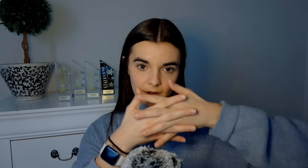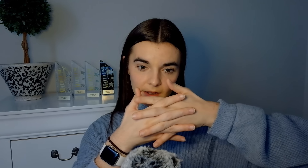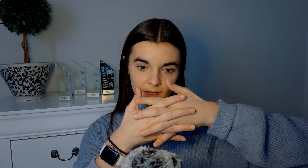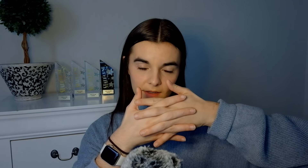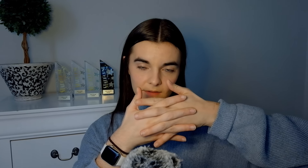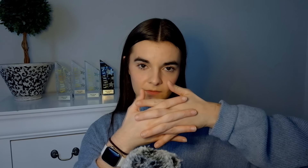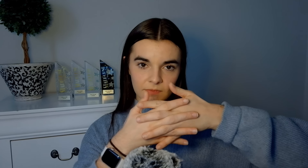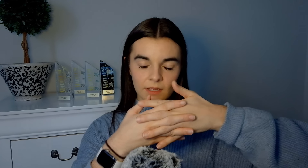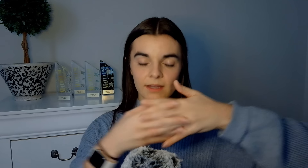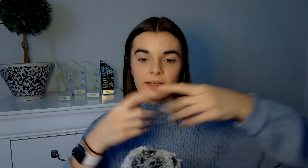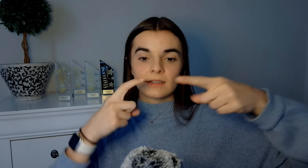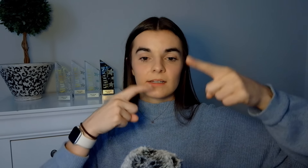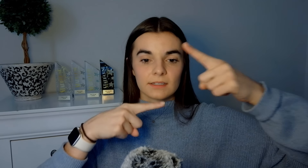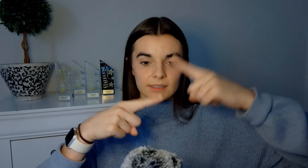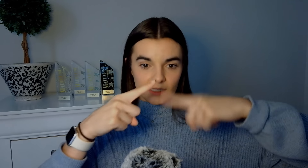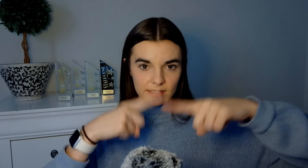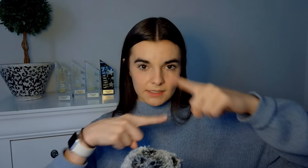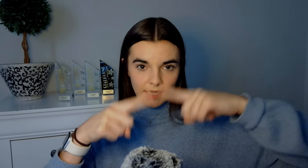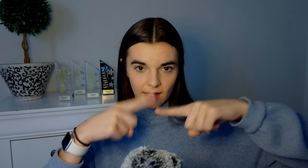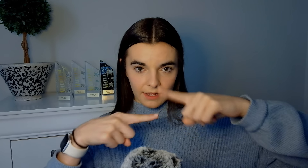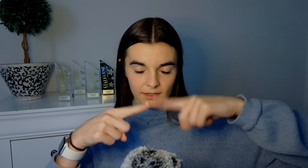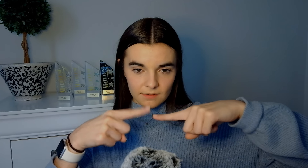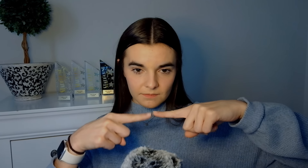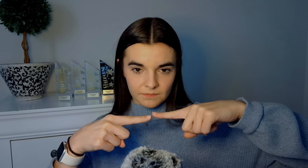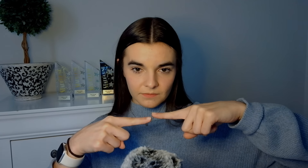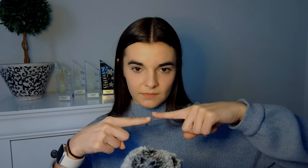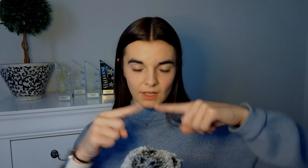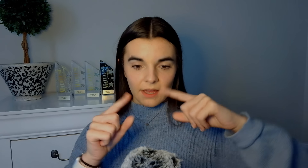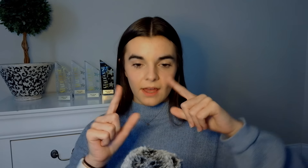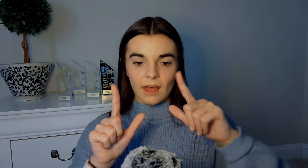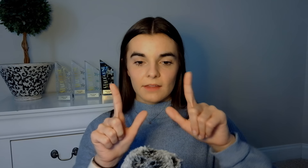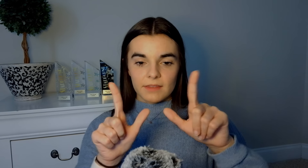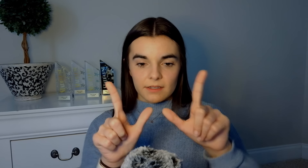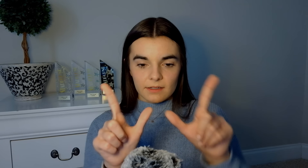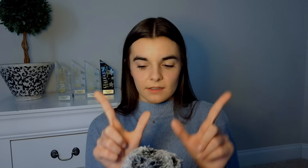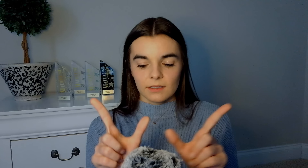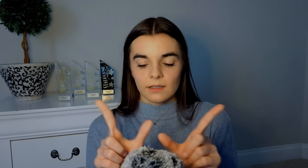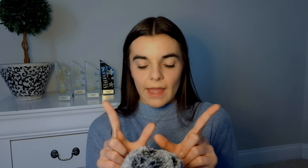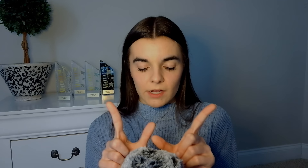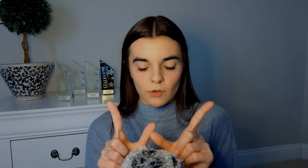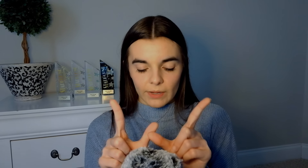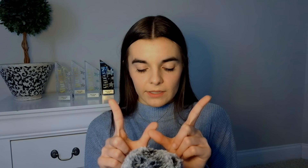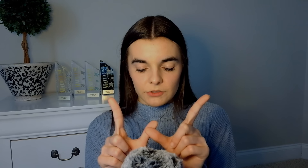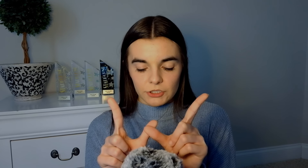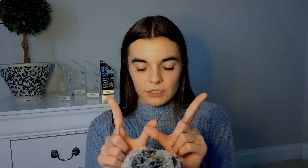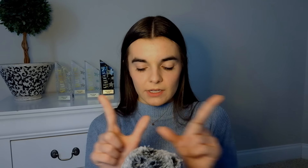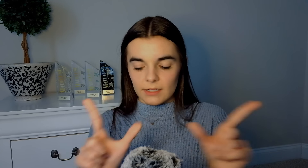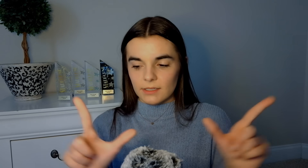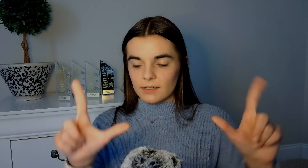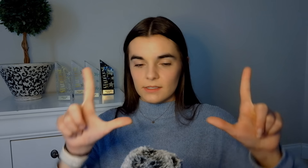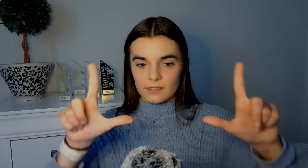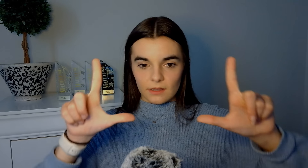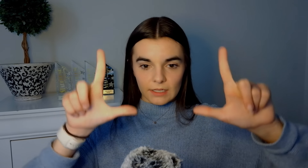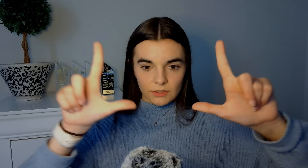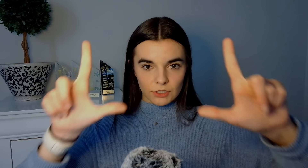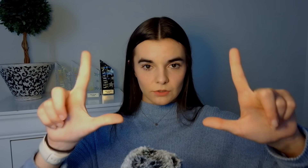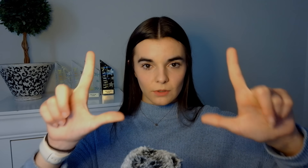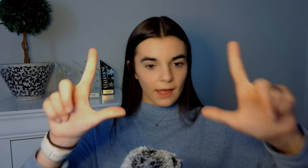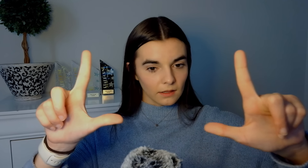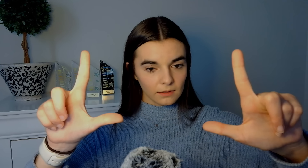American sign. And then language is like two